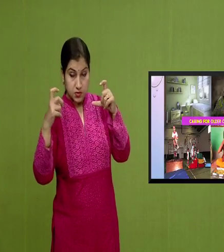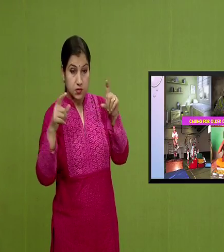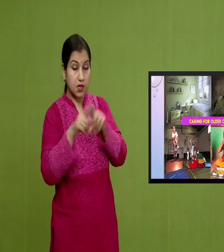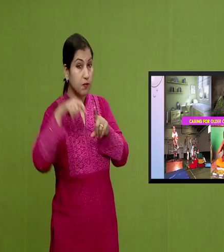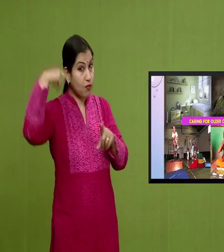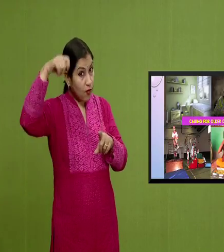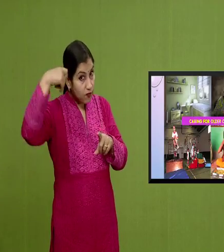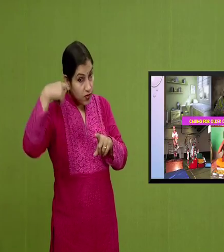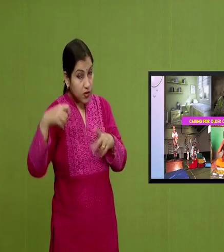movies,